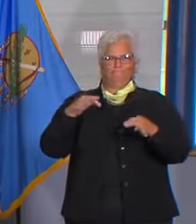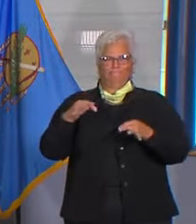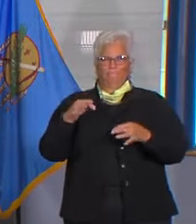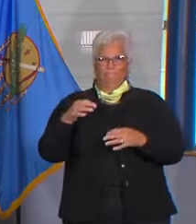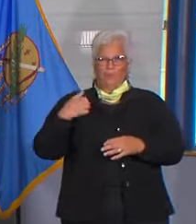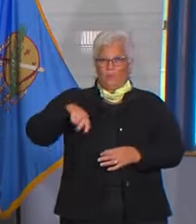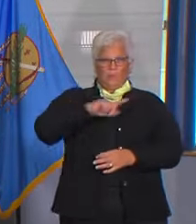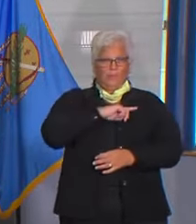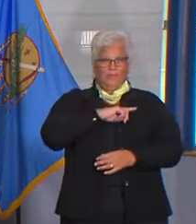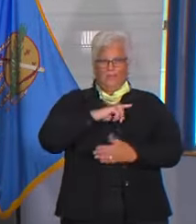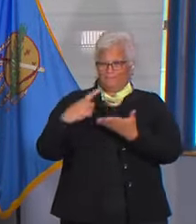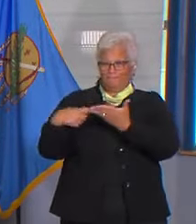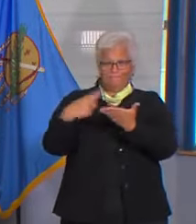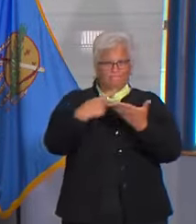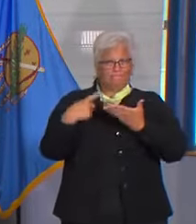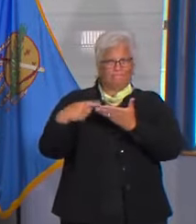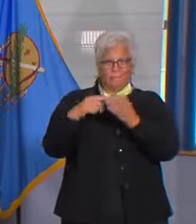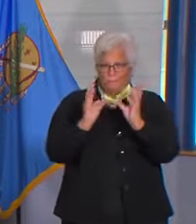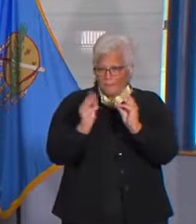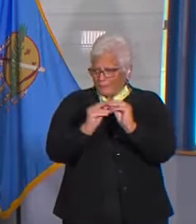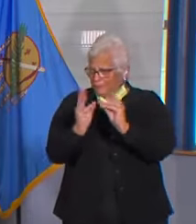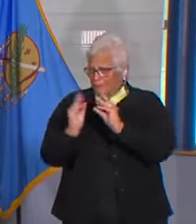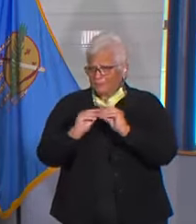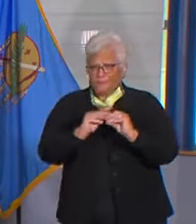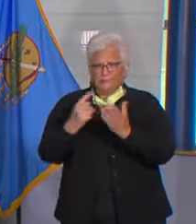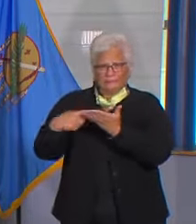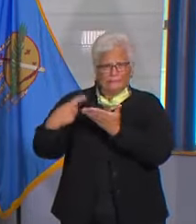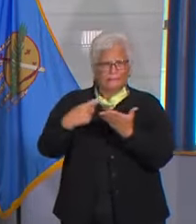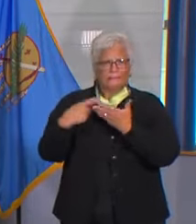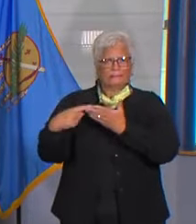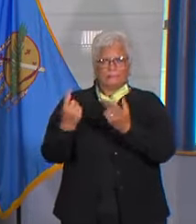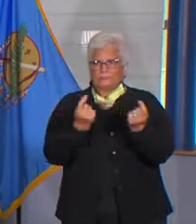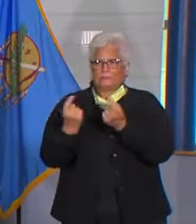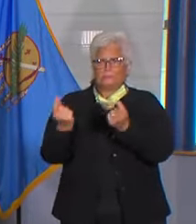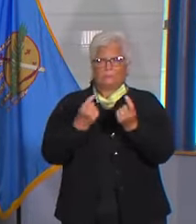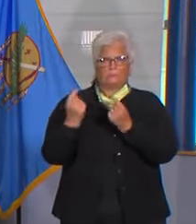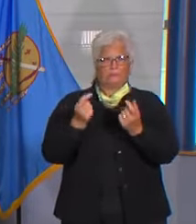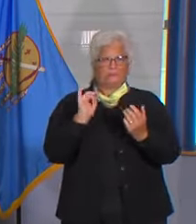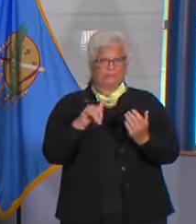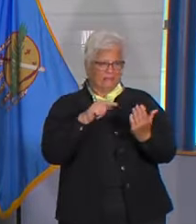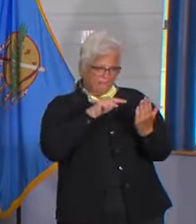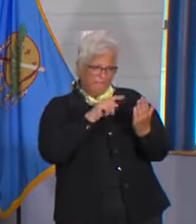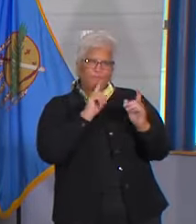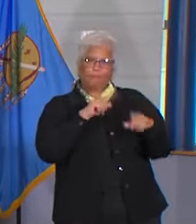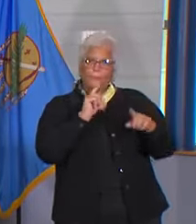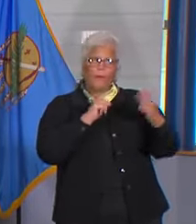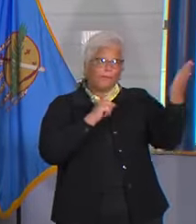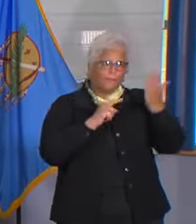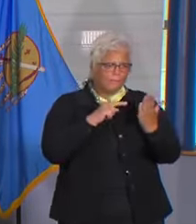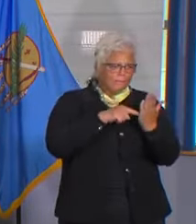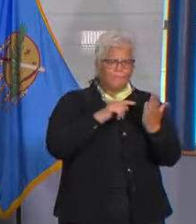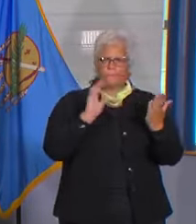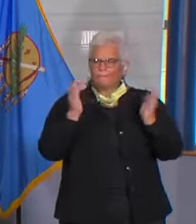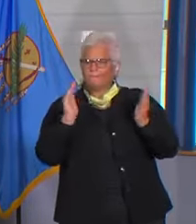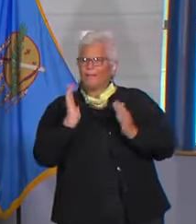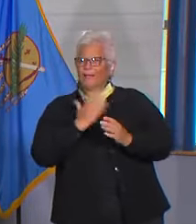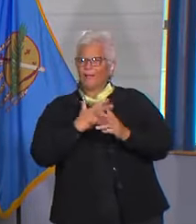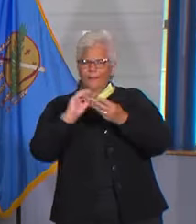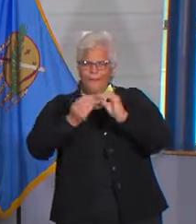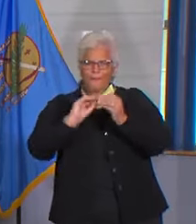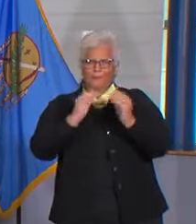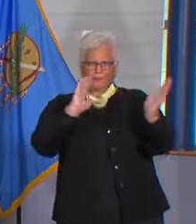mayor's office, and a working group of city councilors every single week to talk about issues that are on the ground right